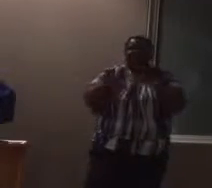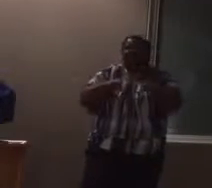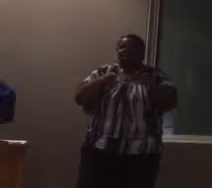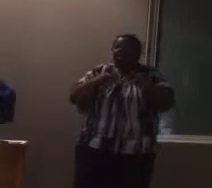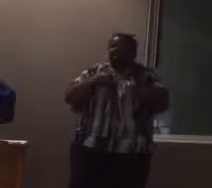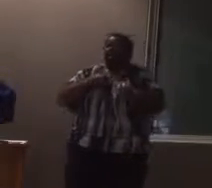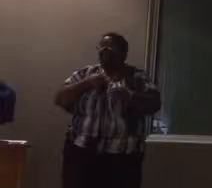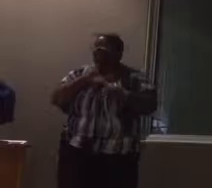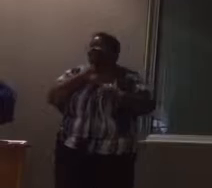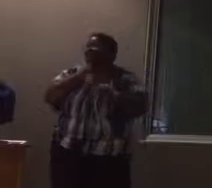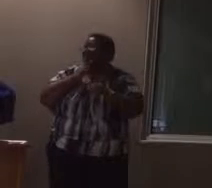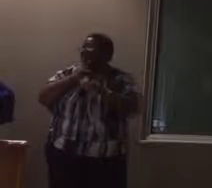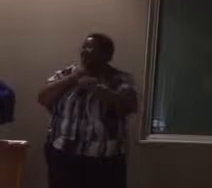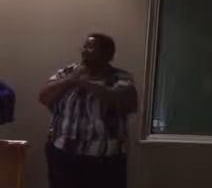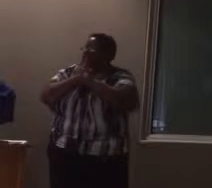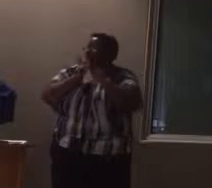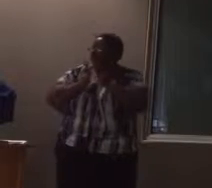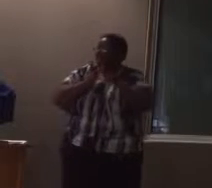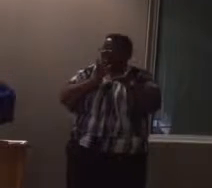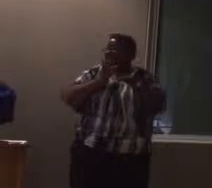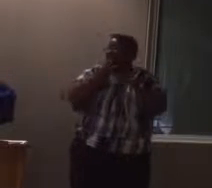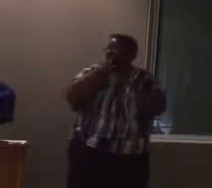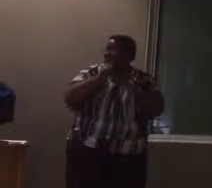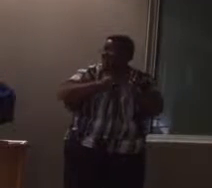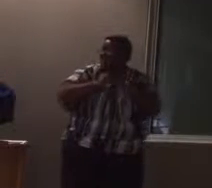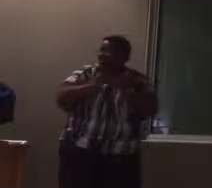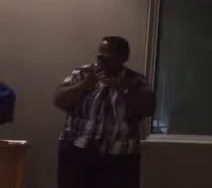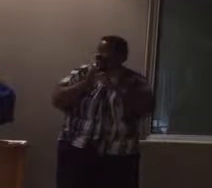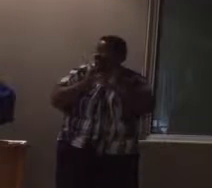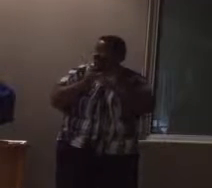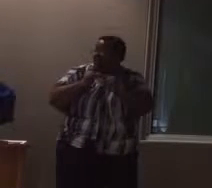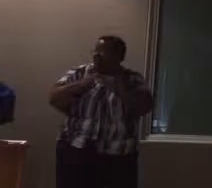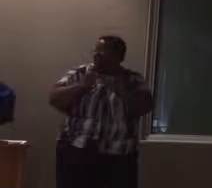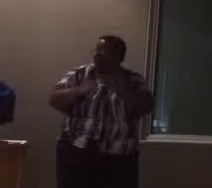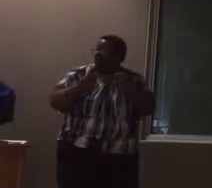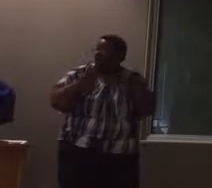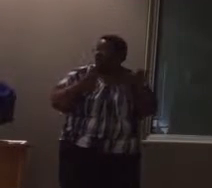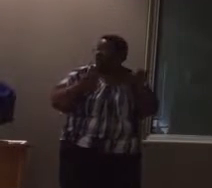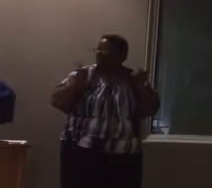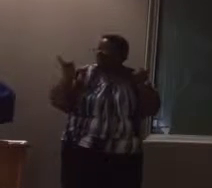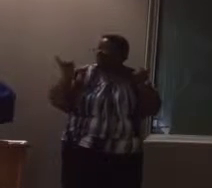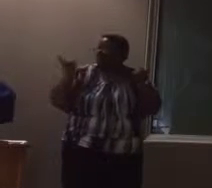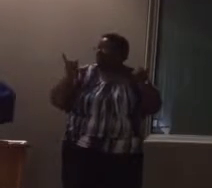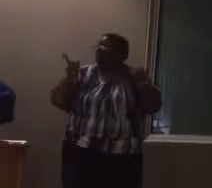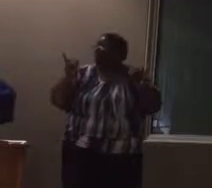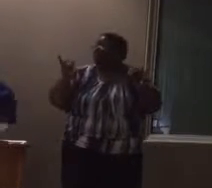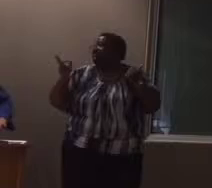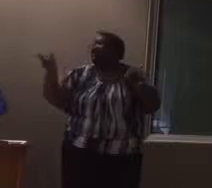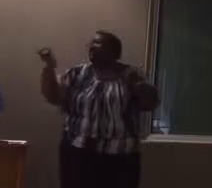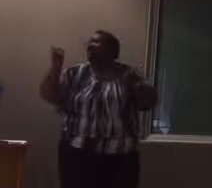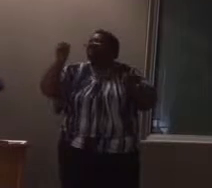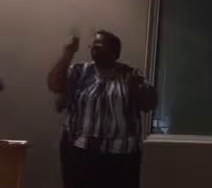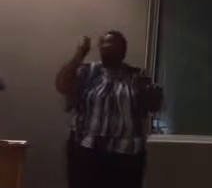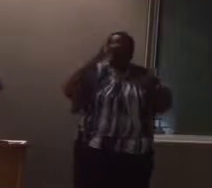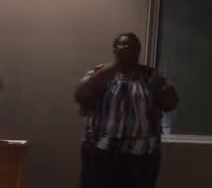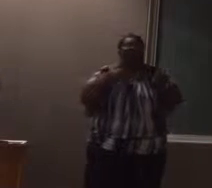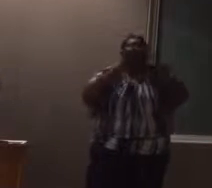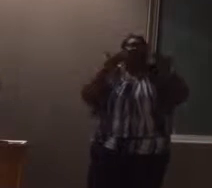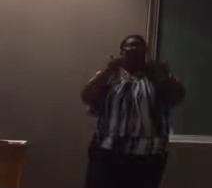Now, for non-academic activities, I'm not exactly the right person to respond to that. Thelma, do you want to?